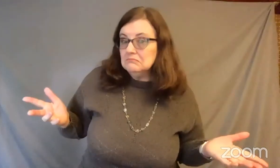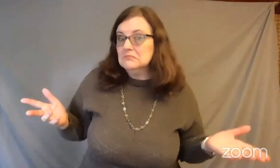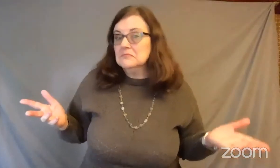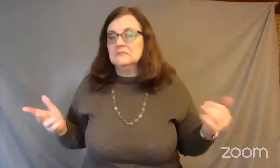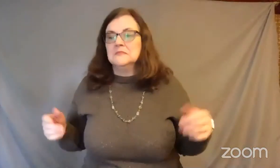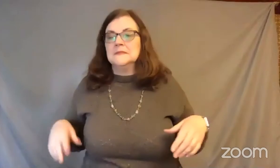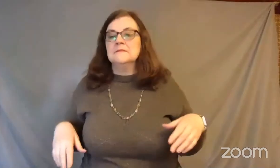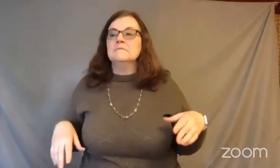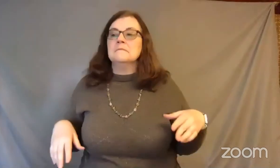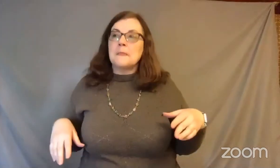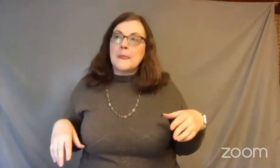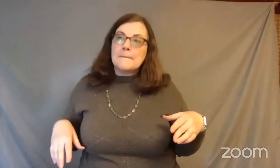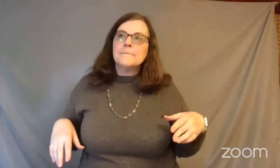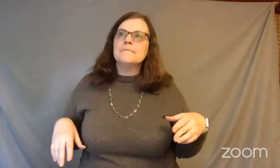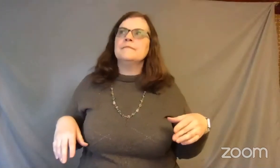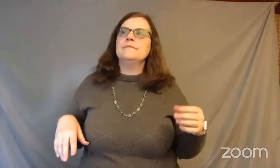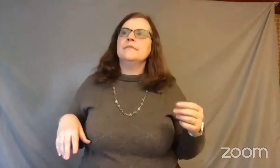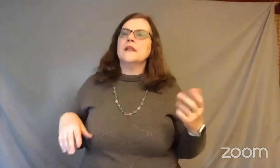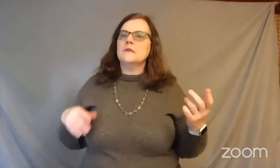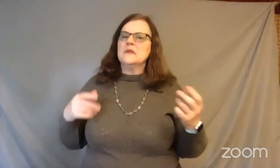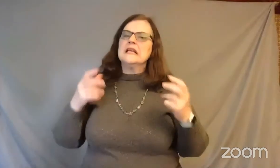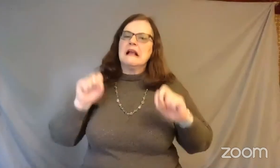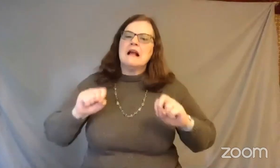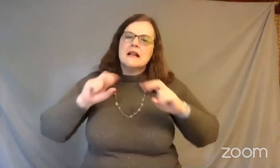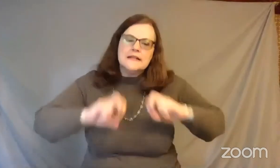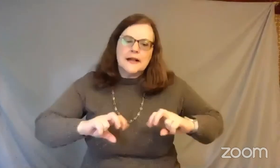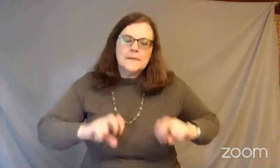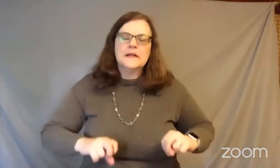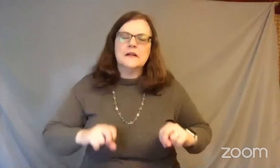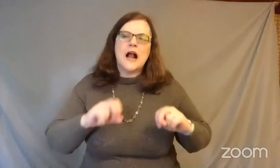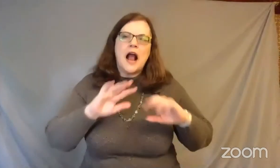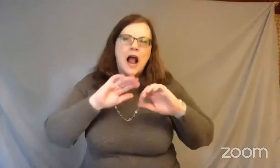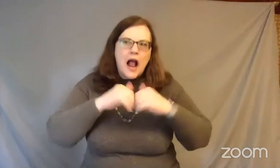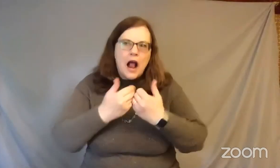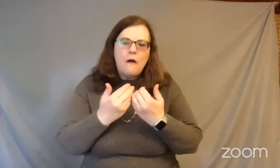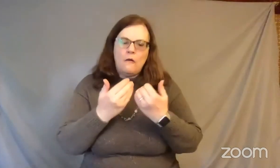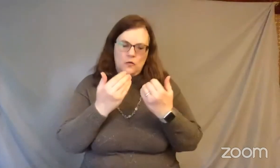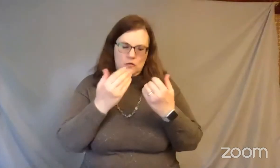But what happens when one of the languages being acquired at a young age is a sign language?